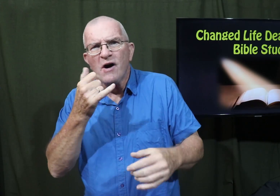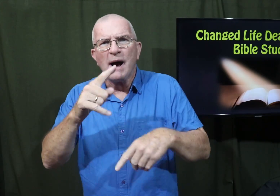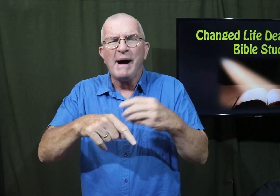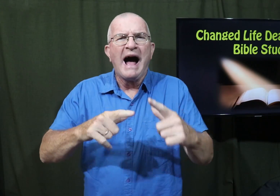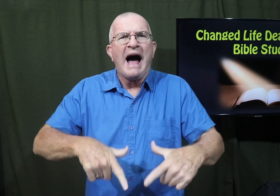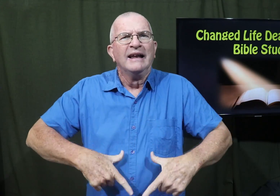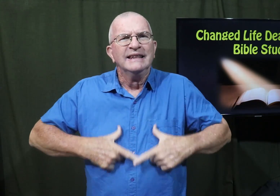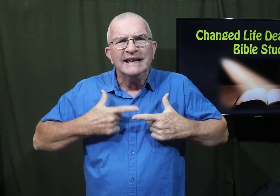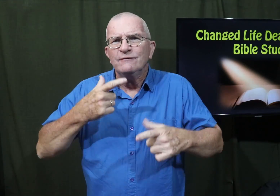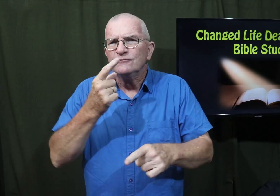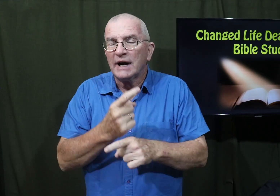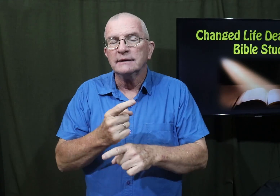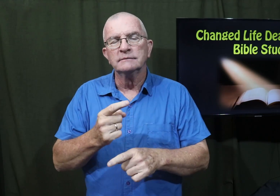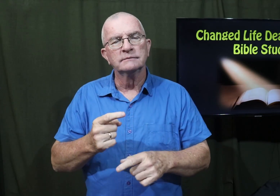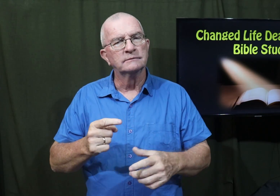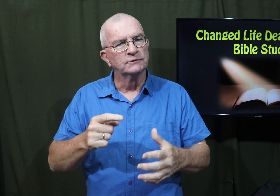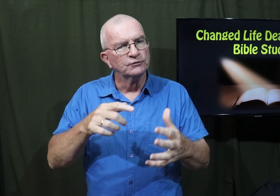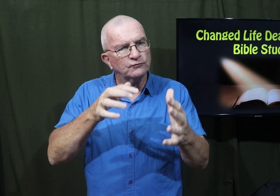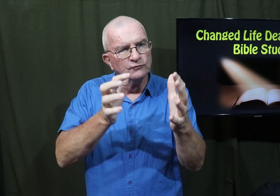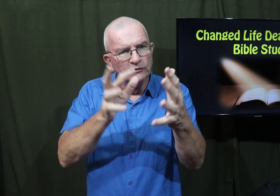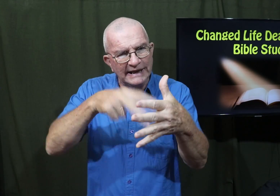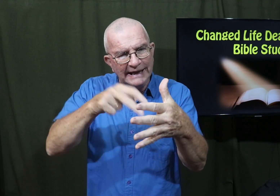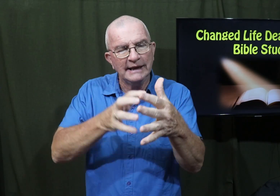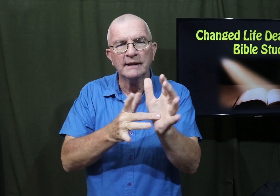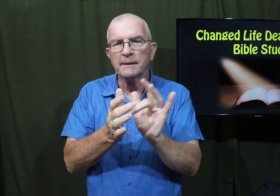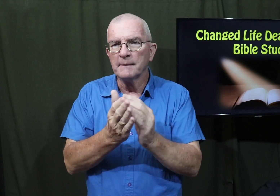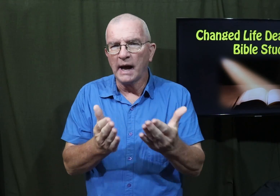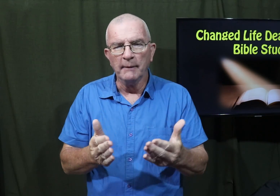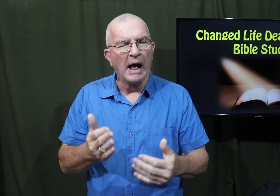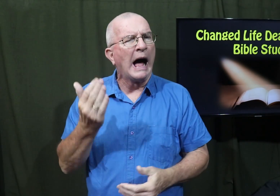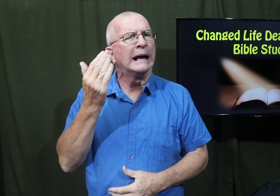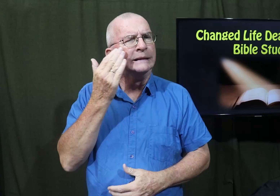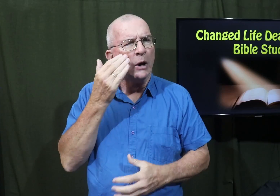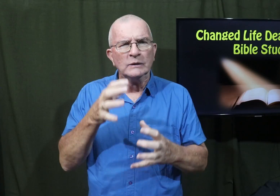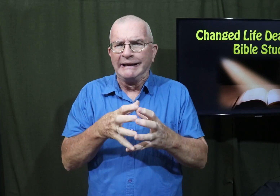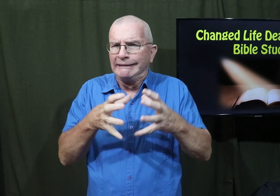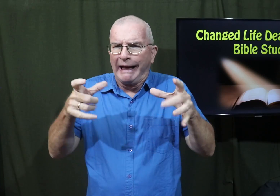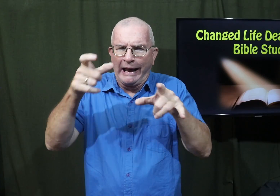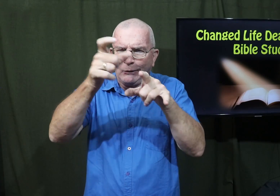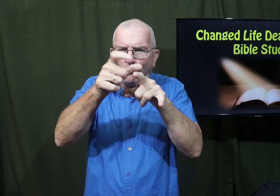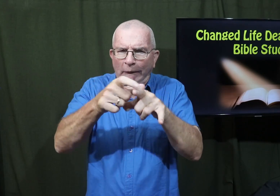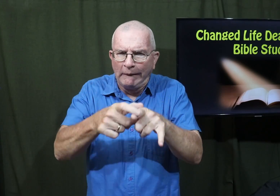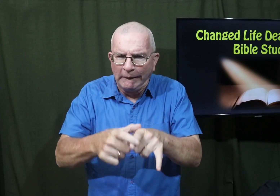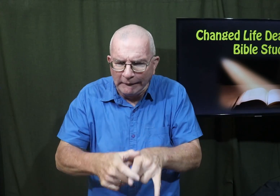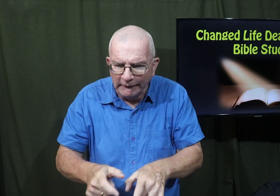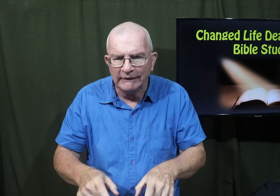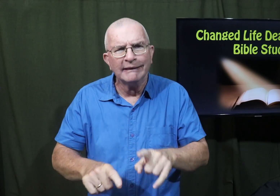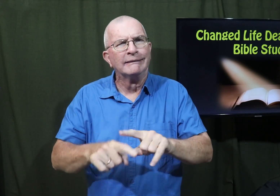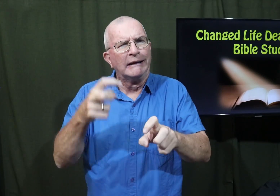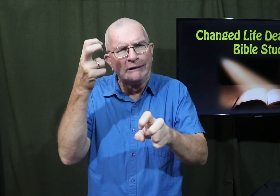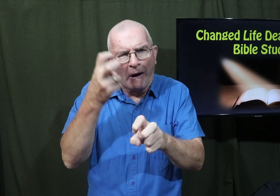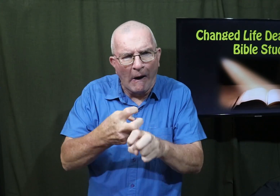and about wrong about how to live right reading the Bible I know it's a lot of words